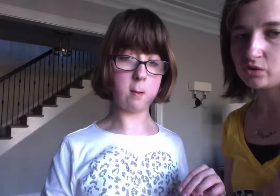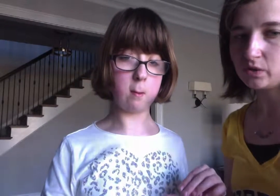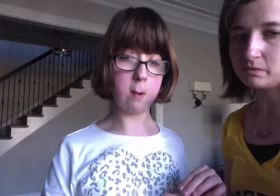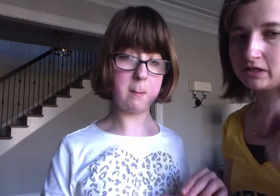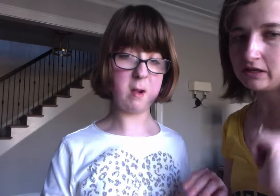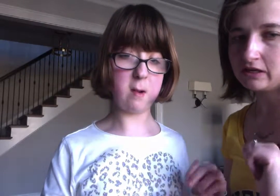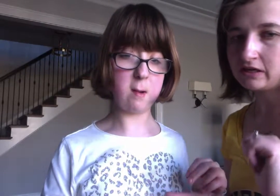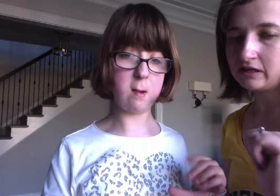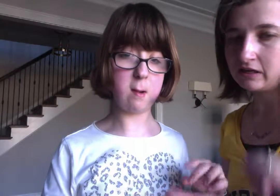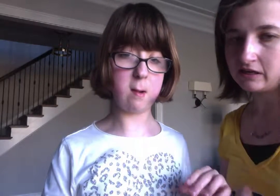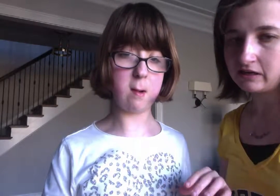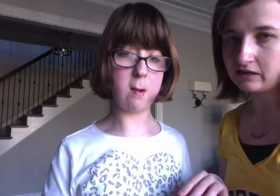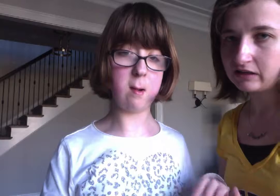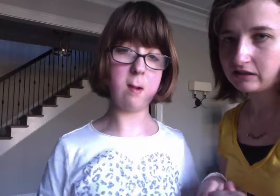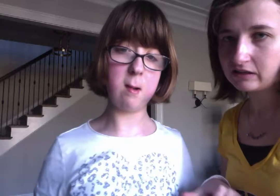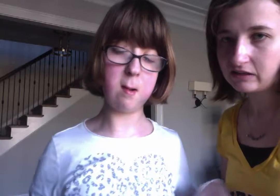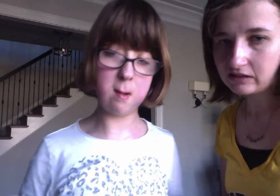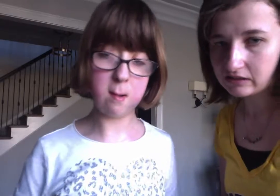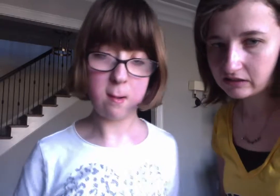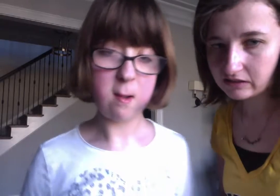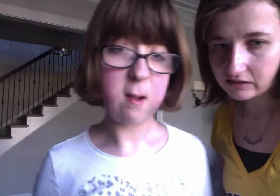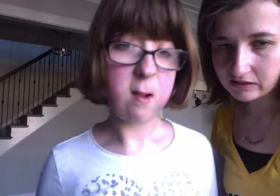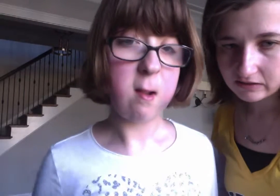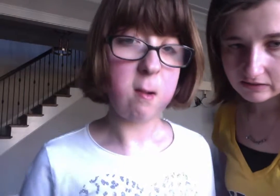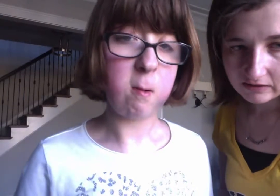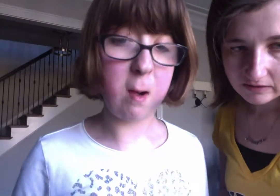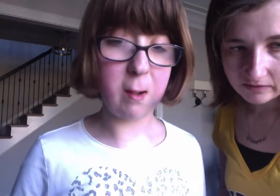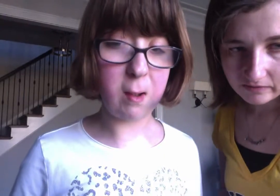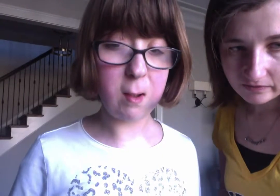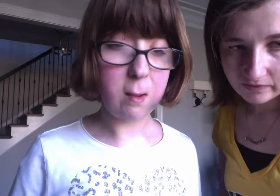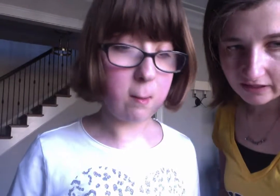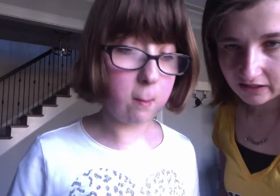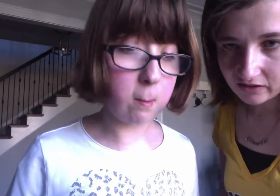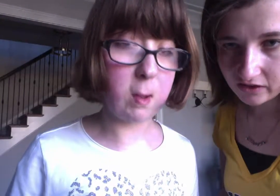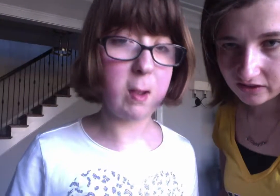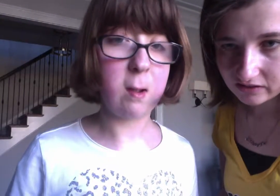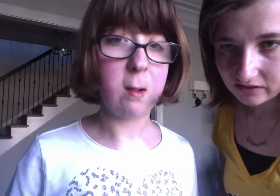you and me. Really? Hang on.